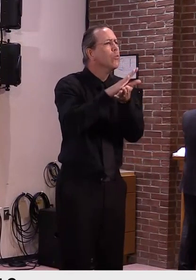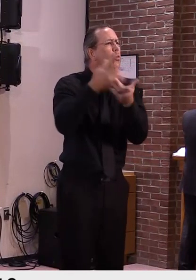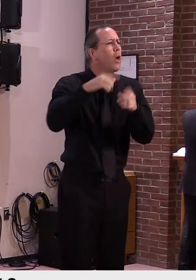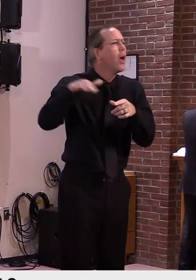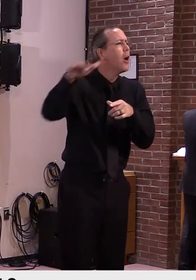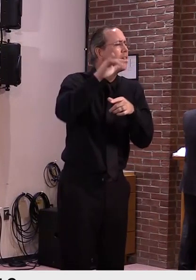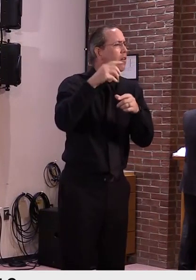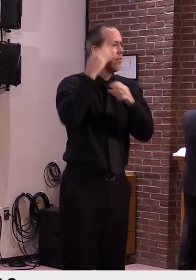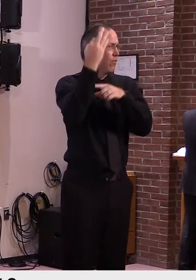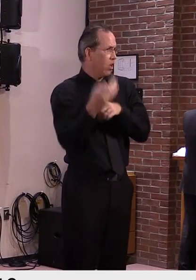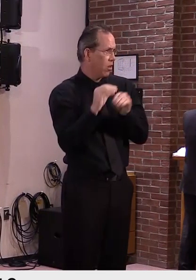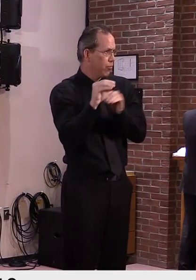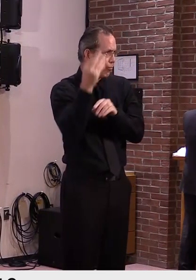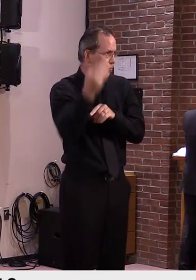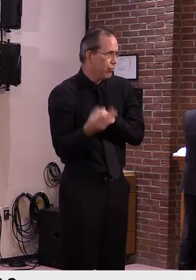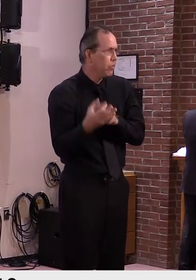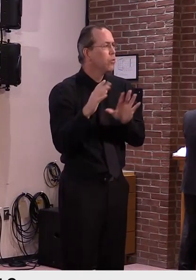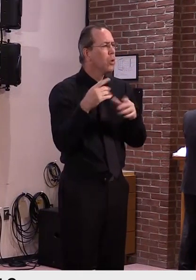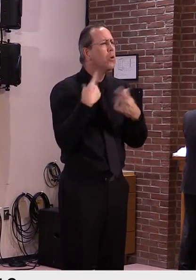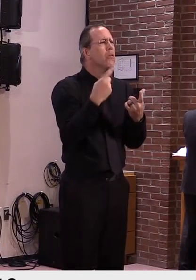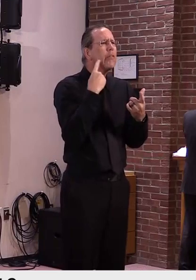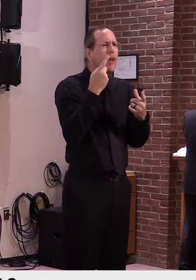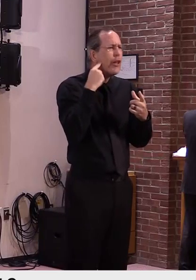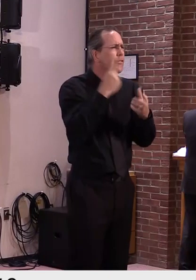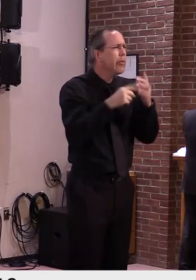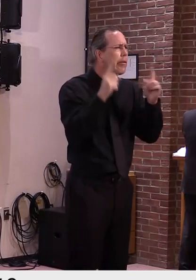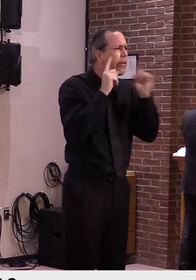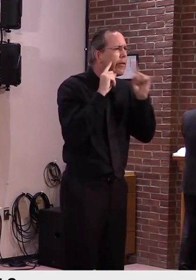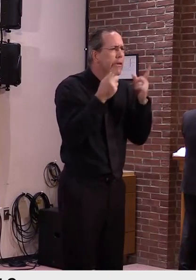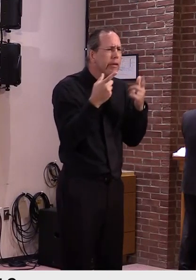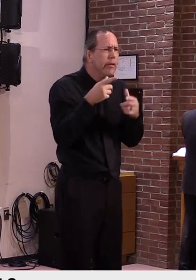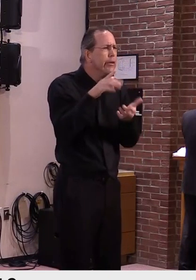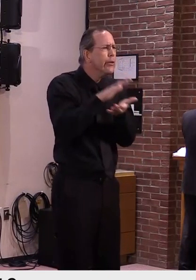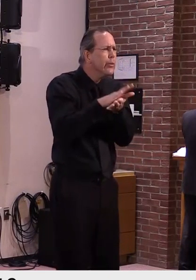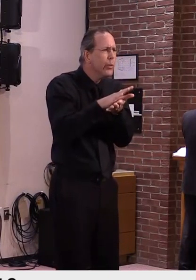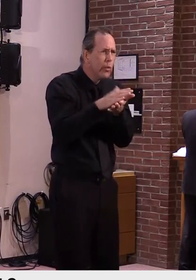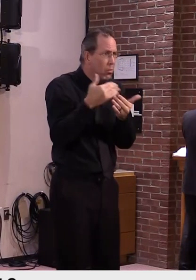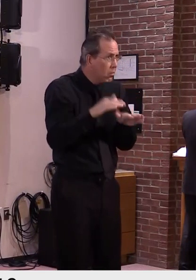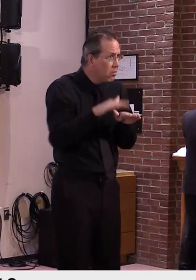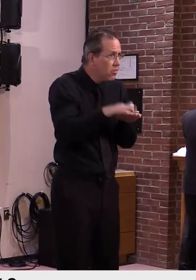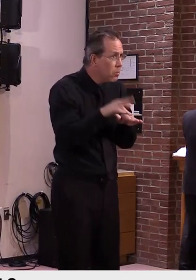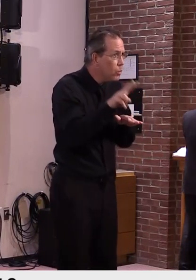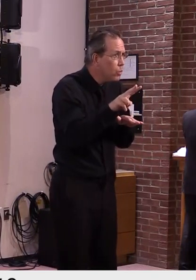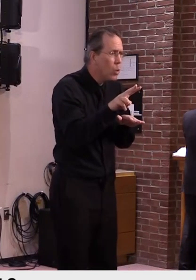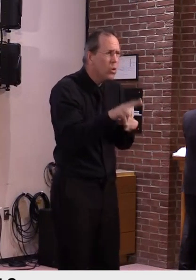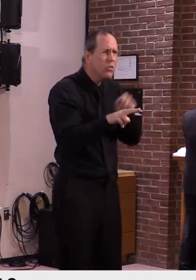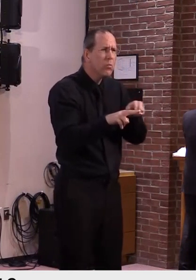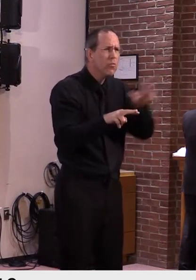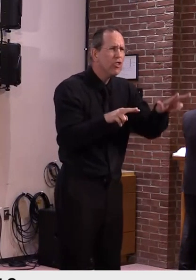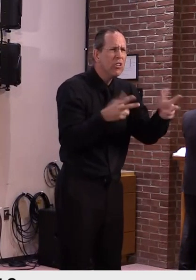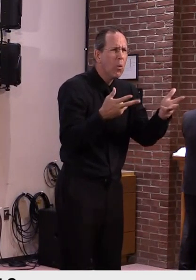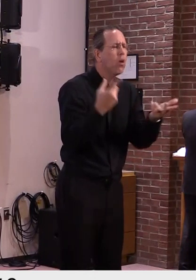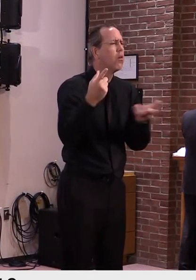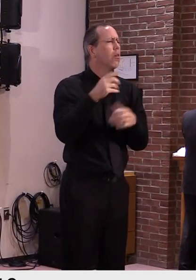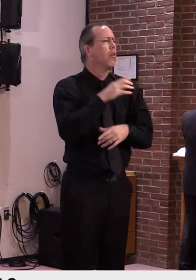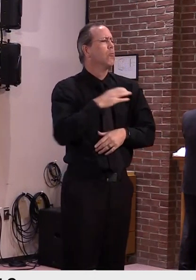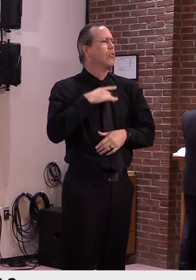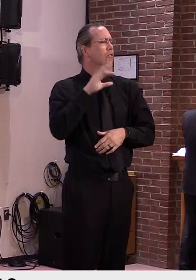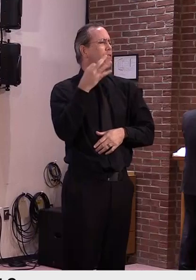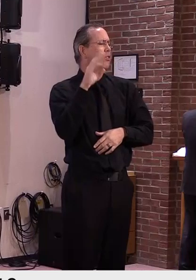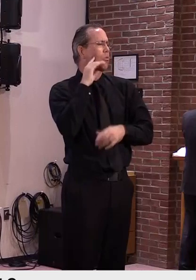we received about moving schools from step two to step three. Our goal in presenting